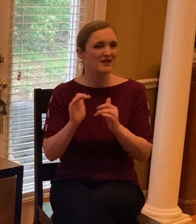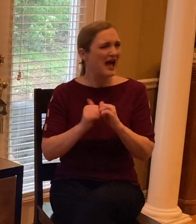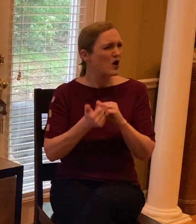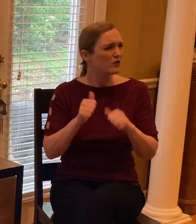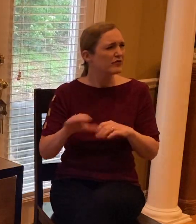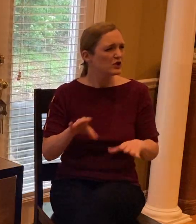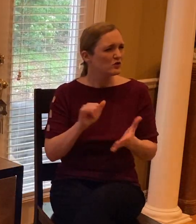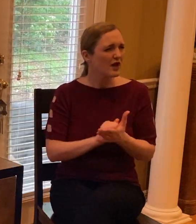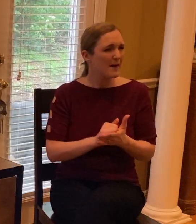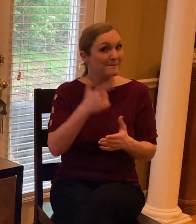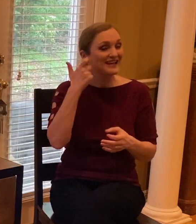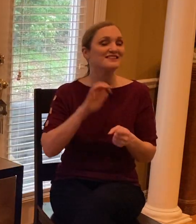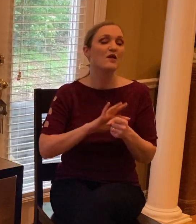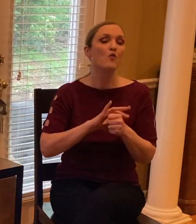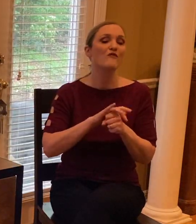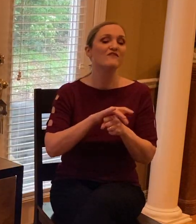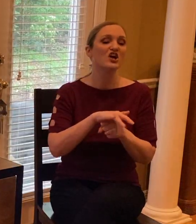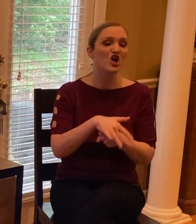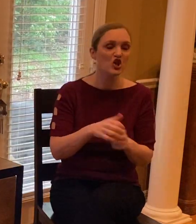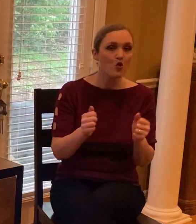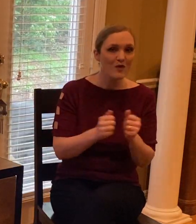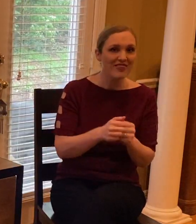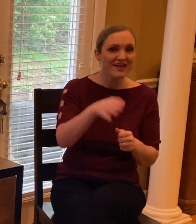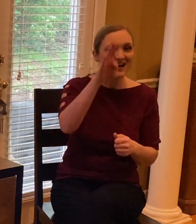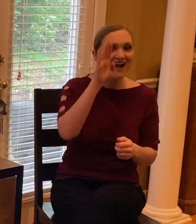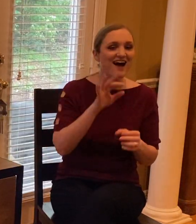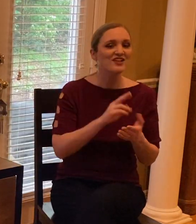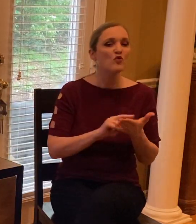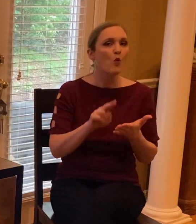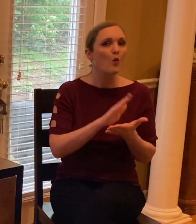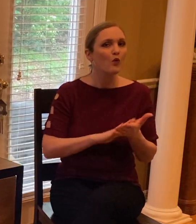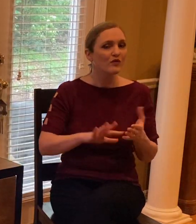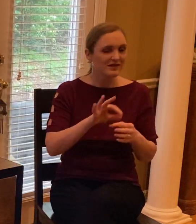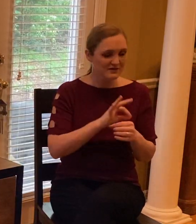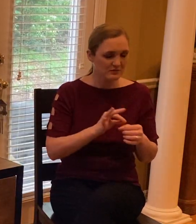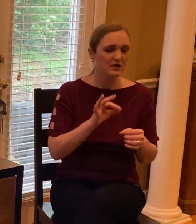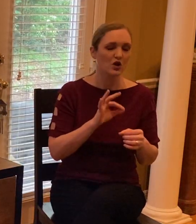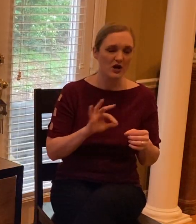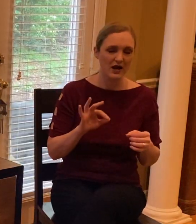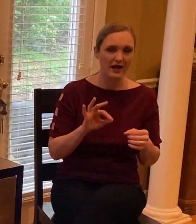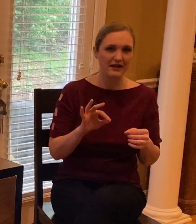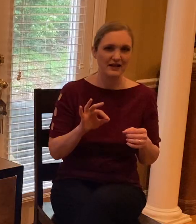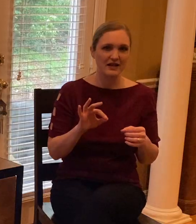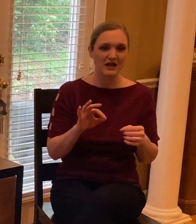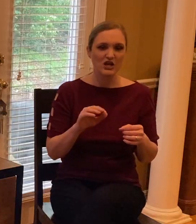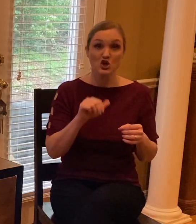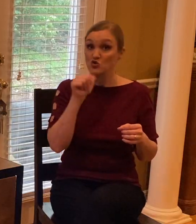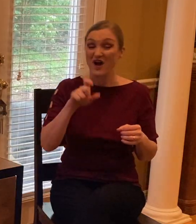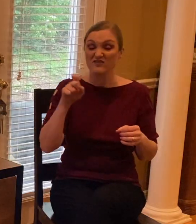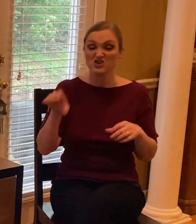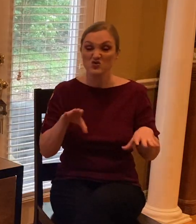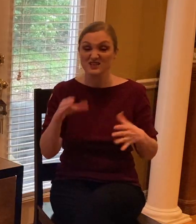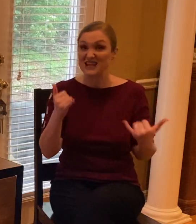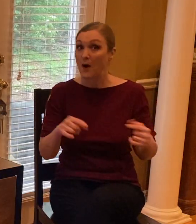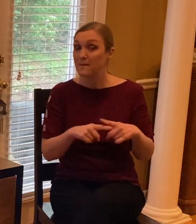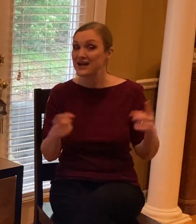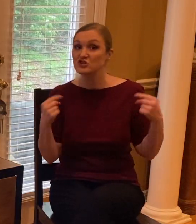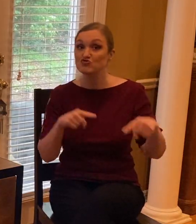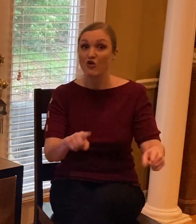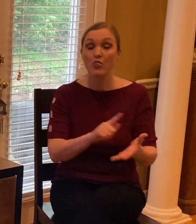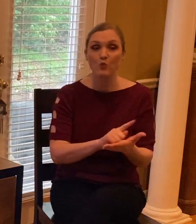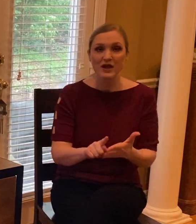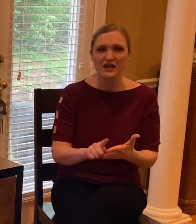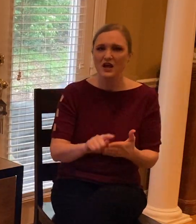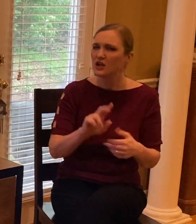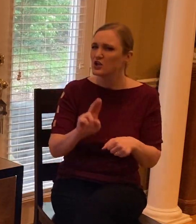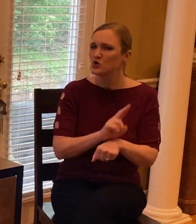do that because they were filled with God's Holy Spirit. And you don't have to do this right now, but at some point during the week,